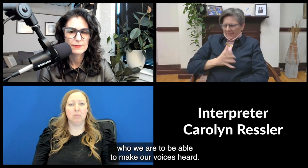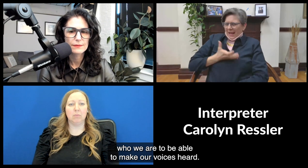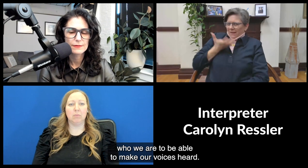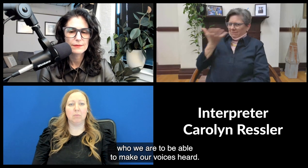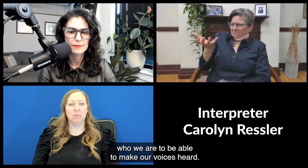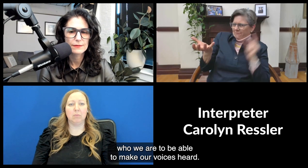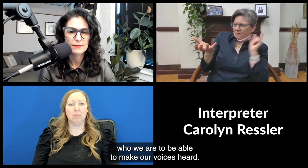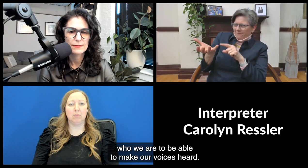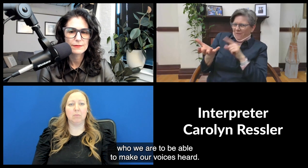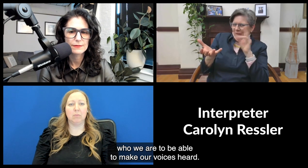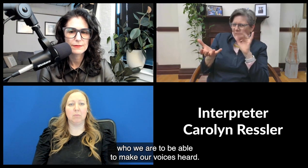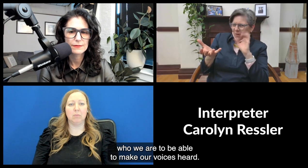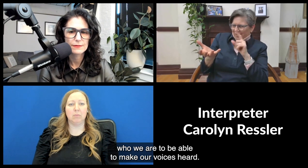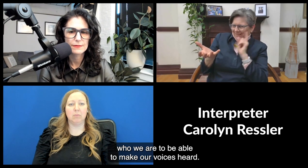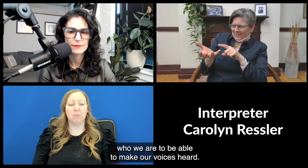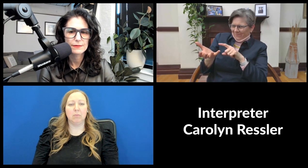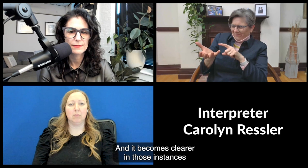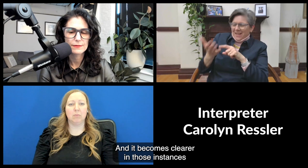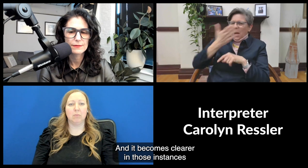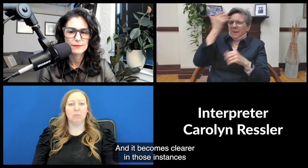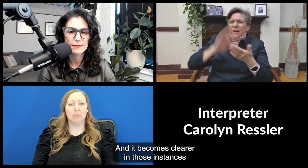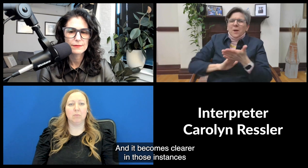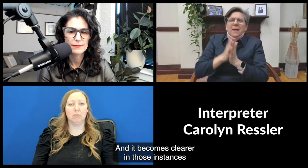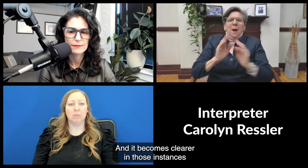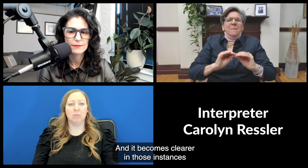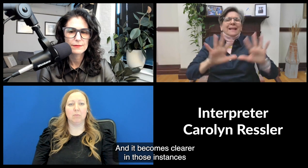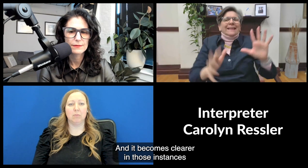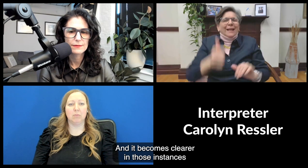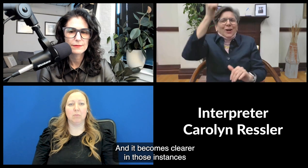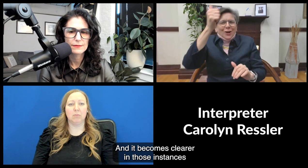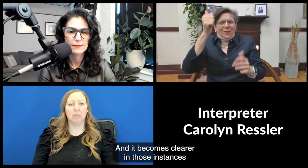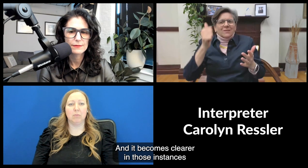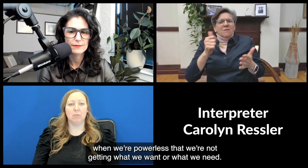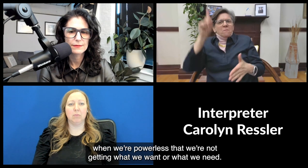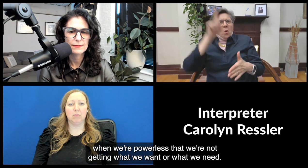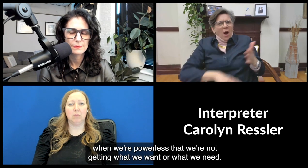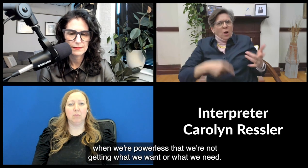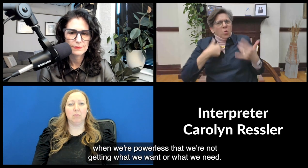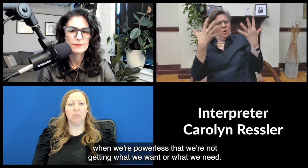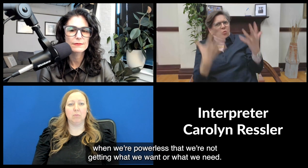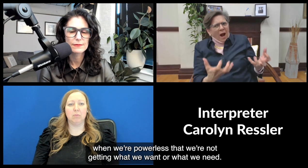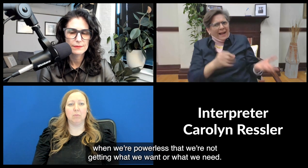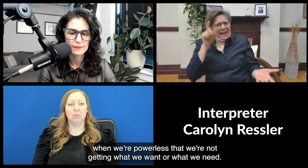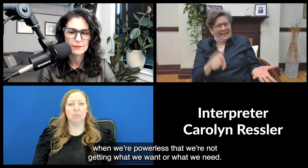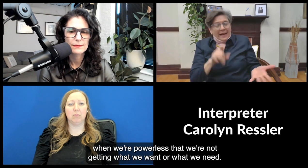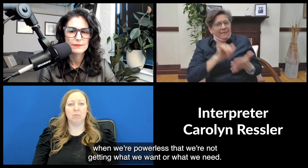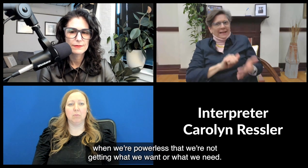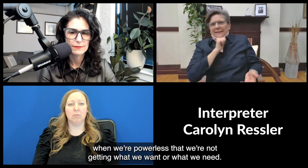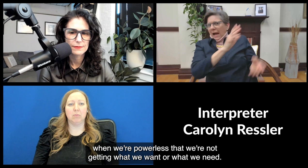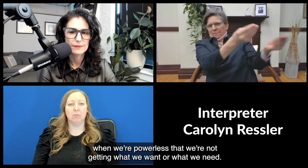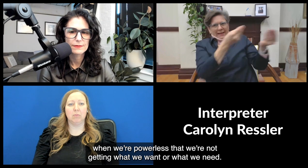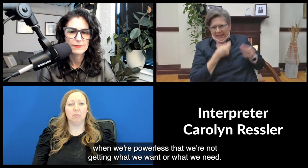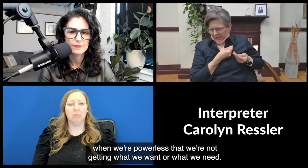realize that we need to really shape who we are to be able to make our voices heard. And it becomes clear in